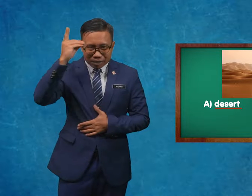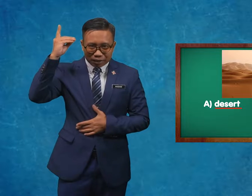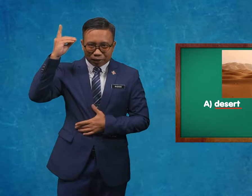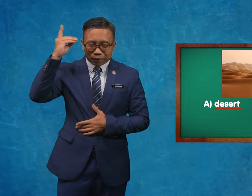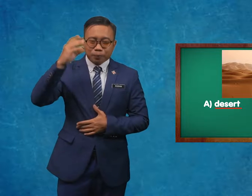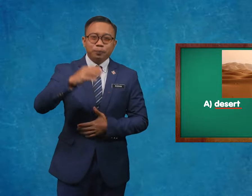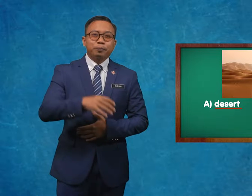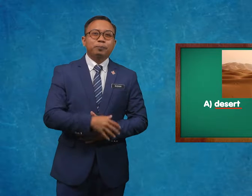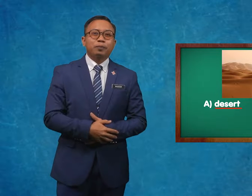Desert.